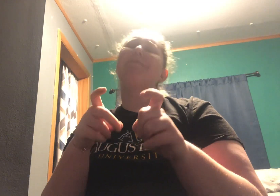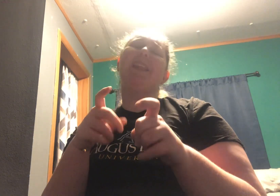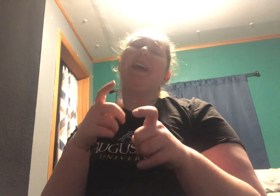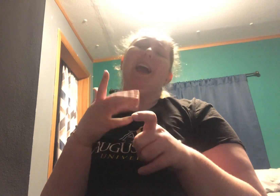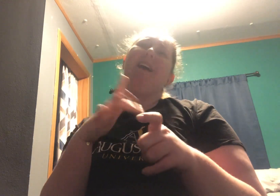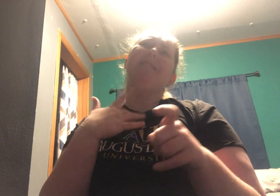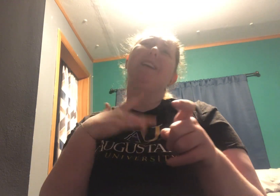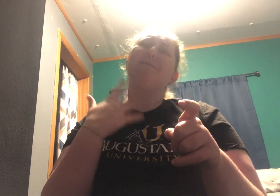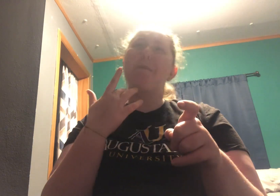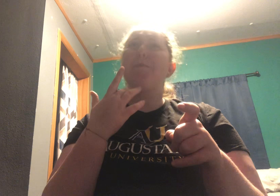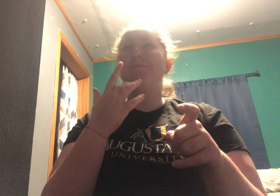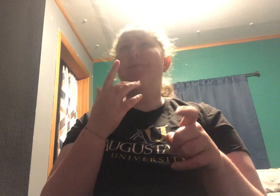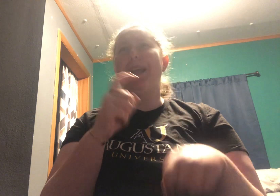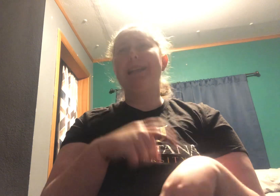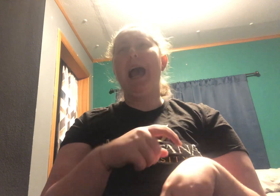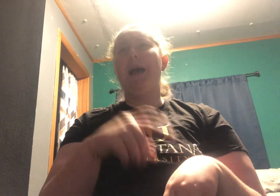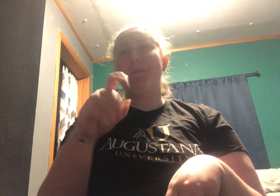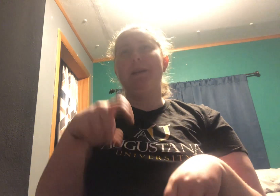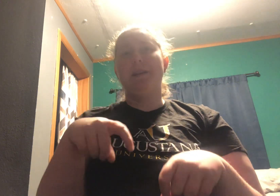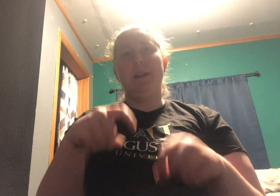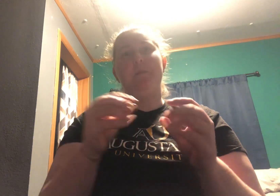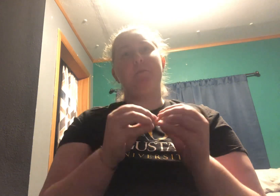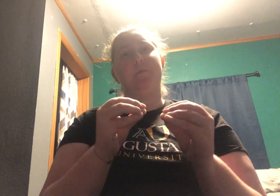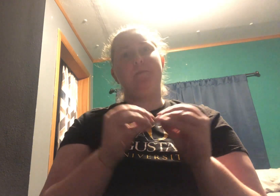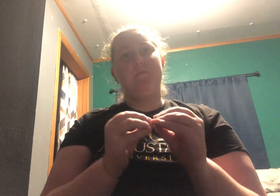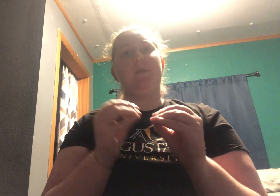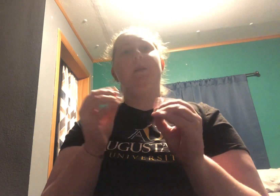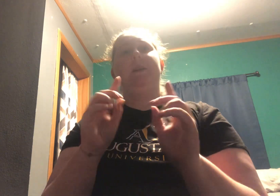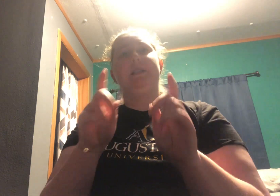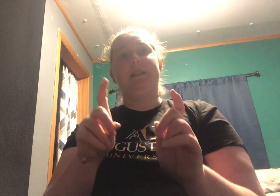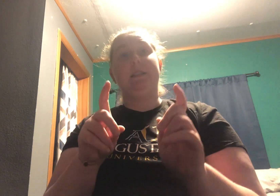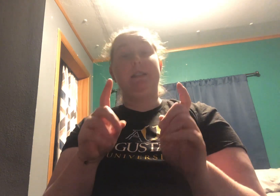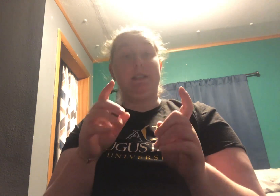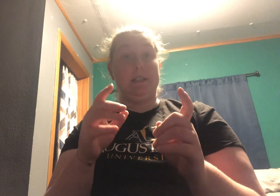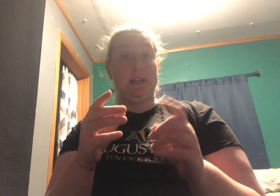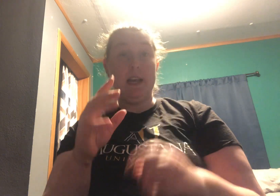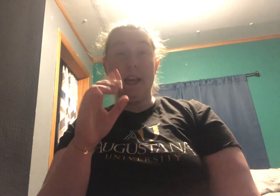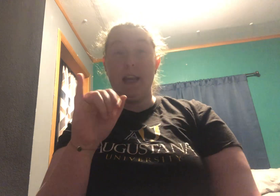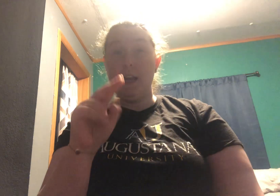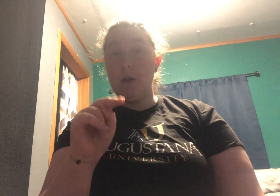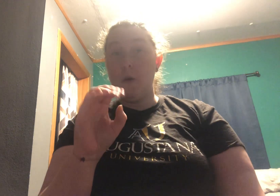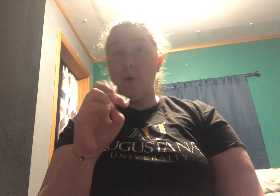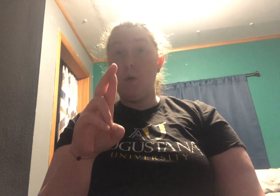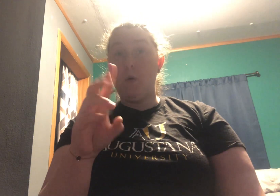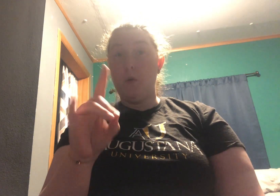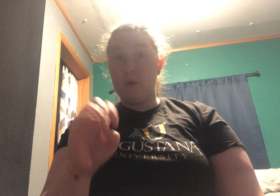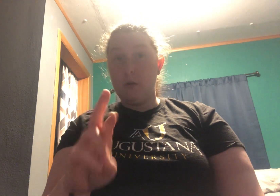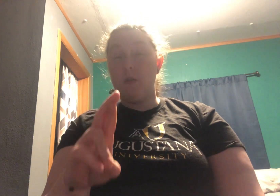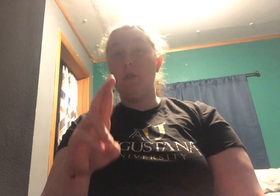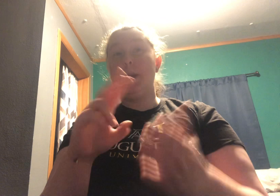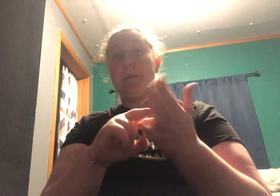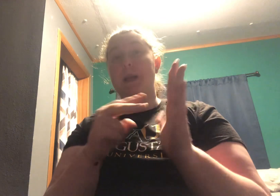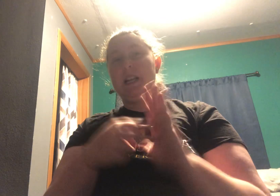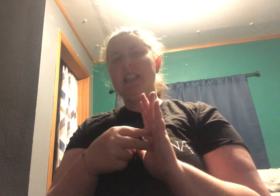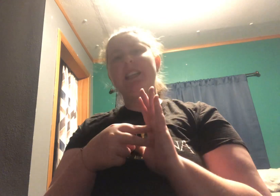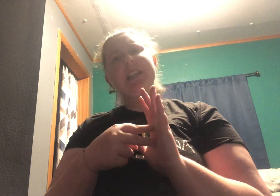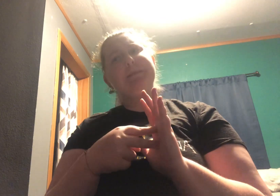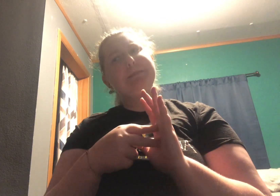order, that means it's time. It's time to have one. It means that you should probably do it, or it's about time that